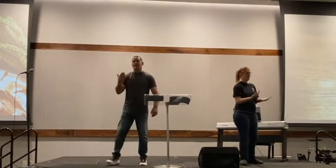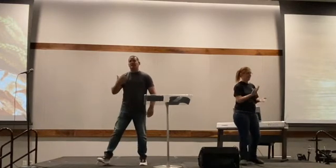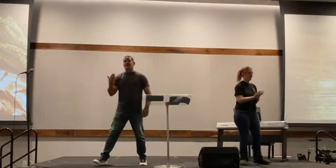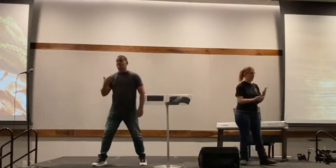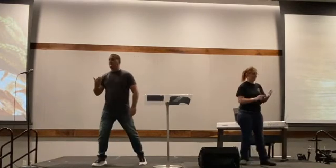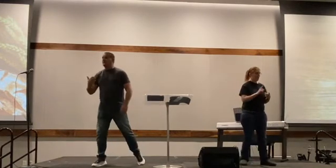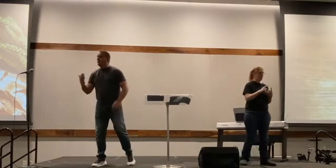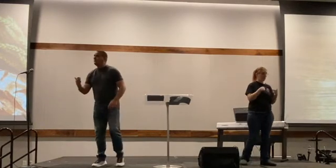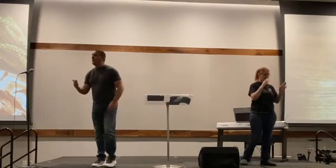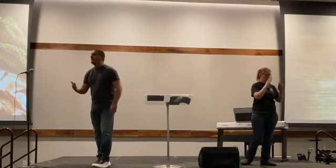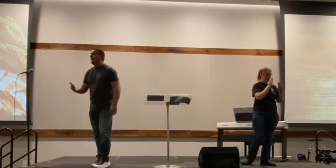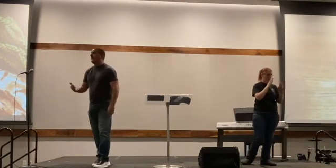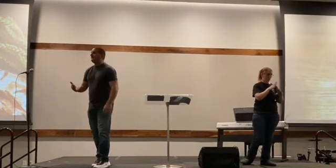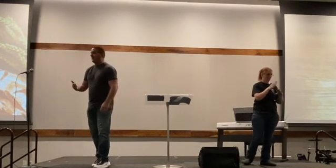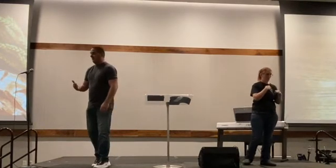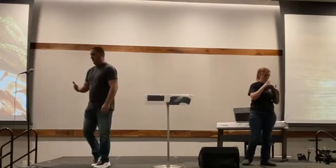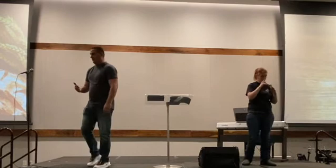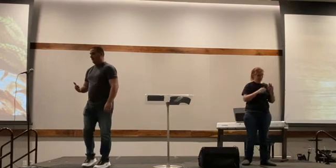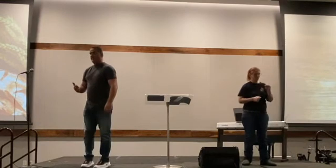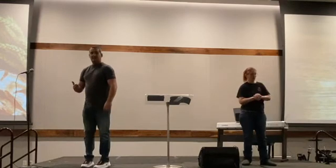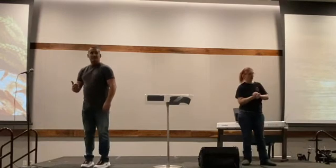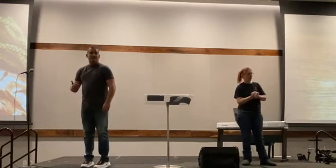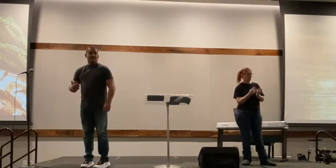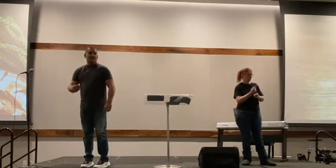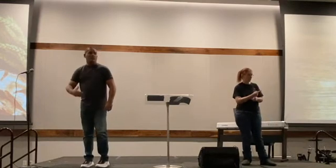when we get ourselves in trouble, we run and hide, don't we?